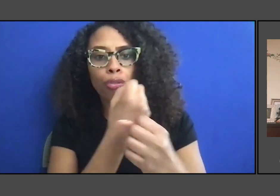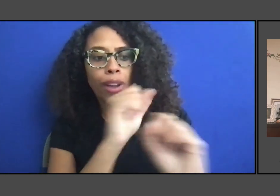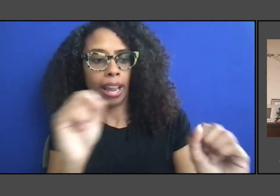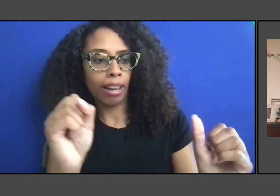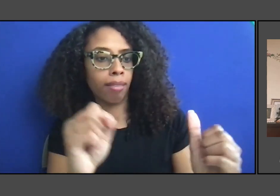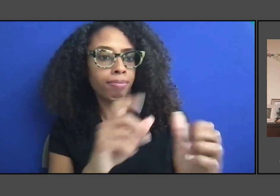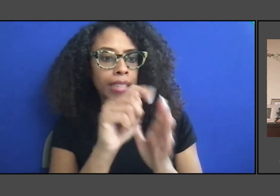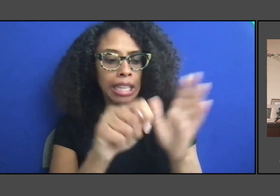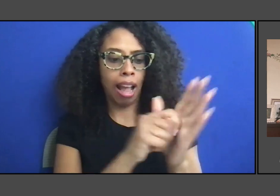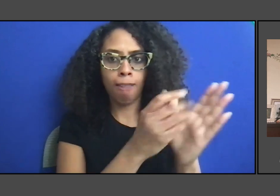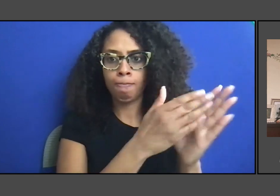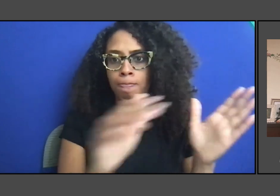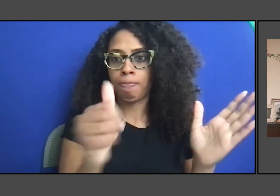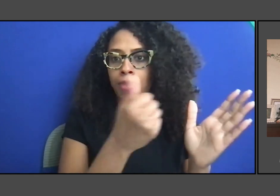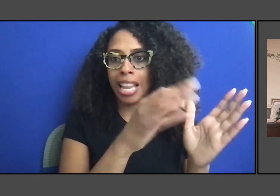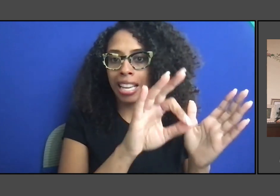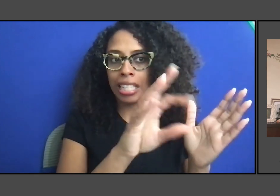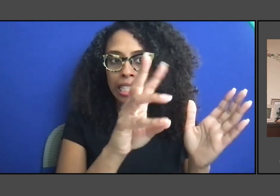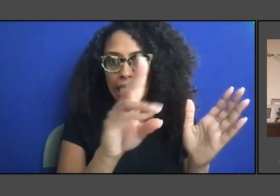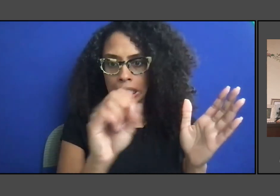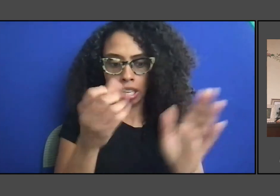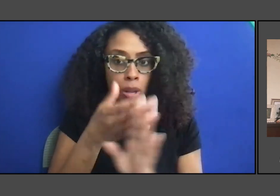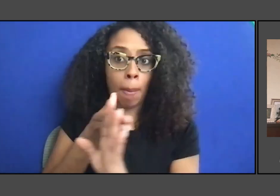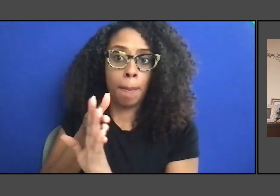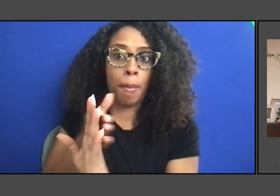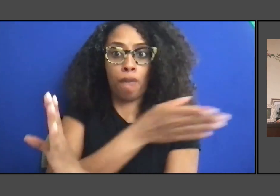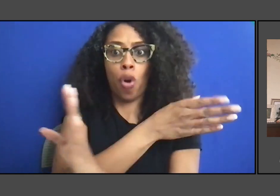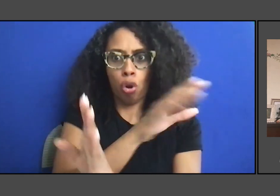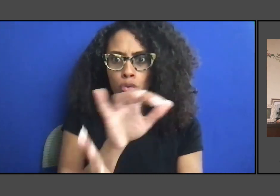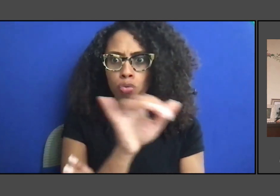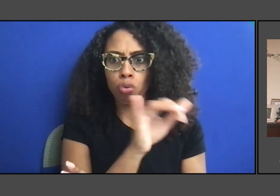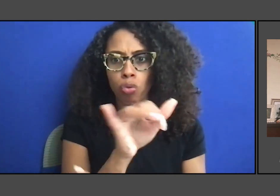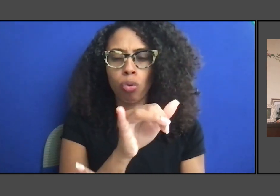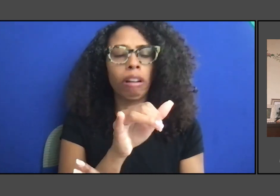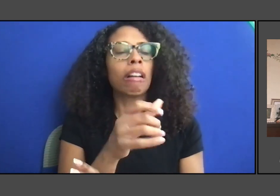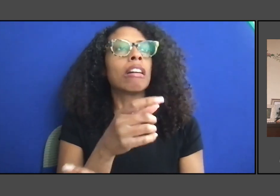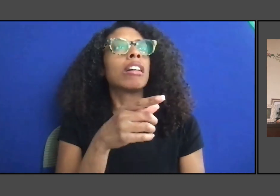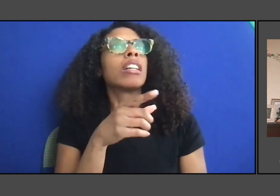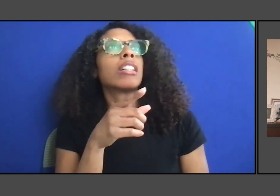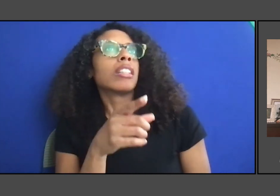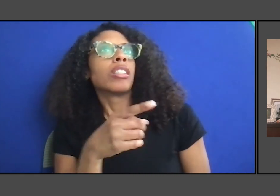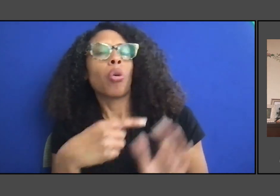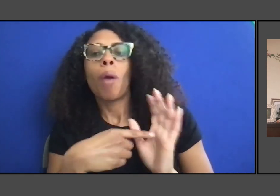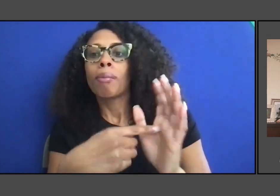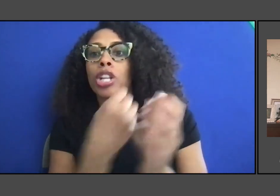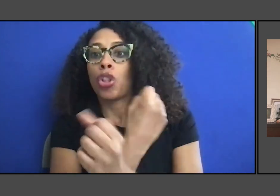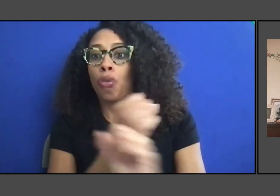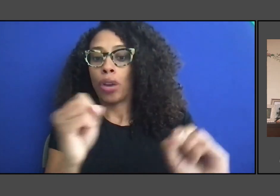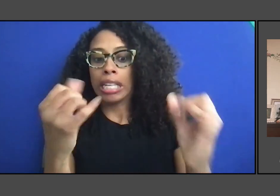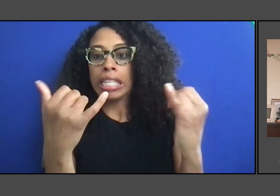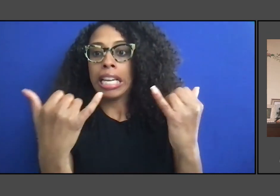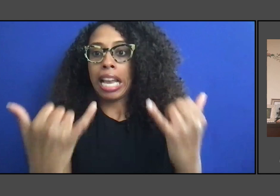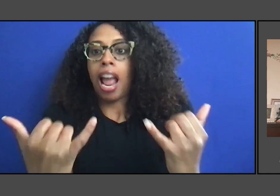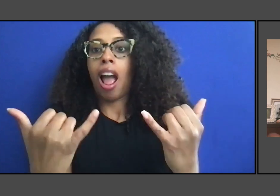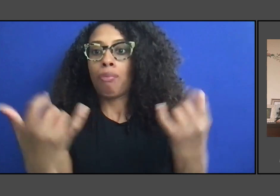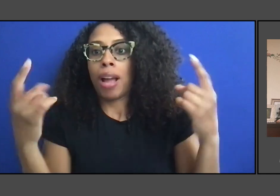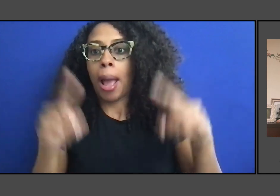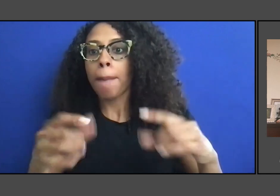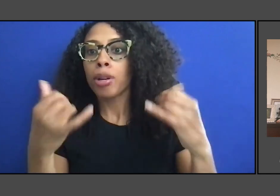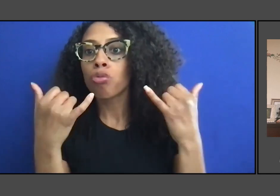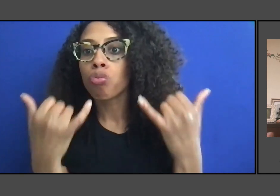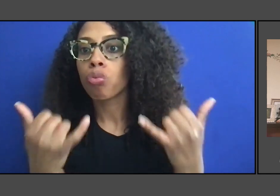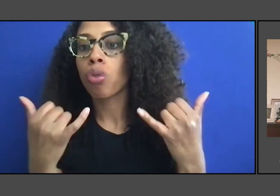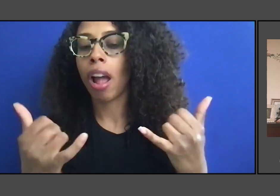but it's also representative of the freedoms that we're dealing with right now today. So it's very